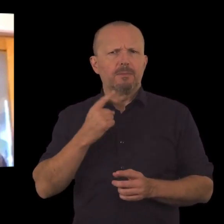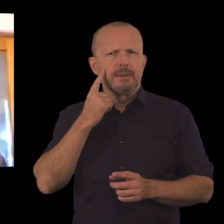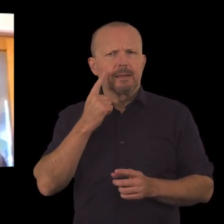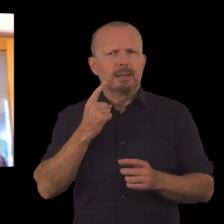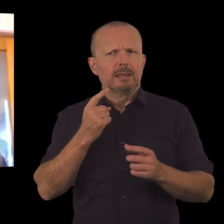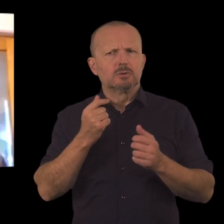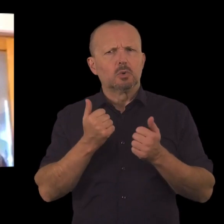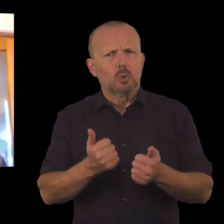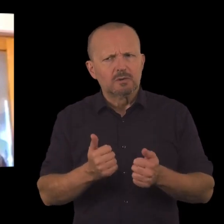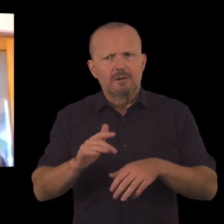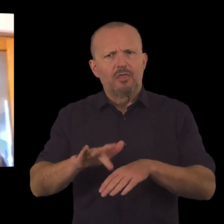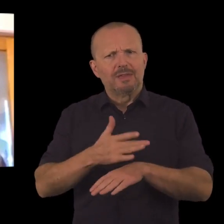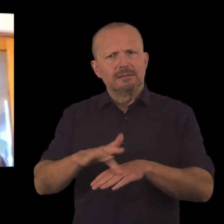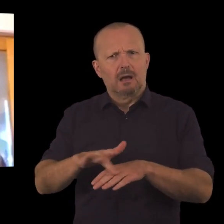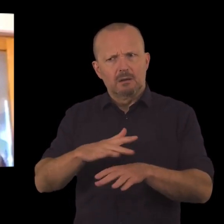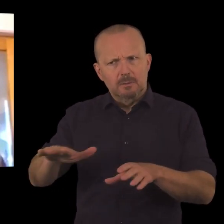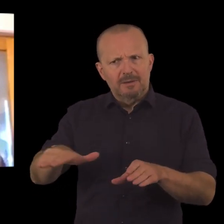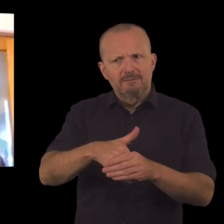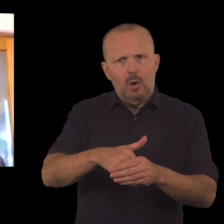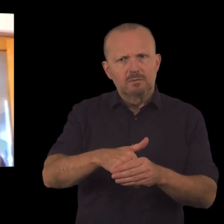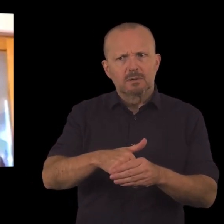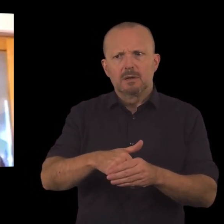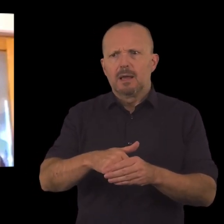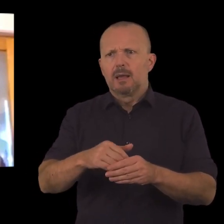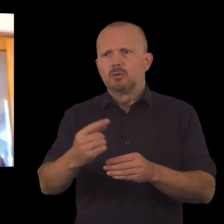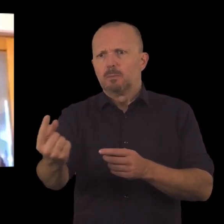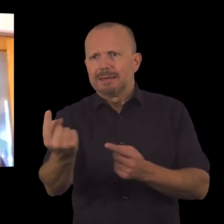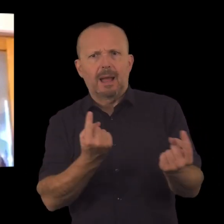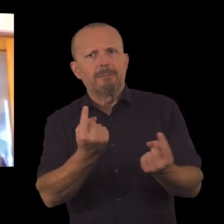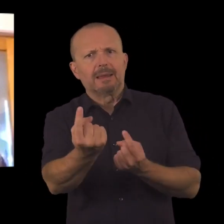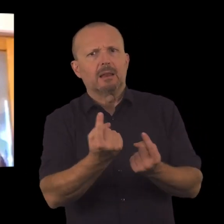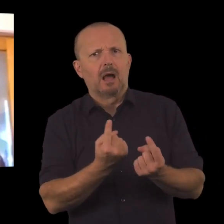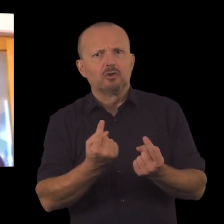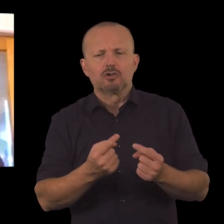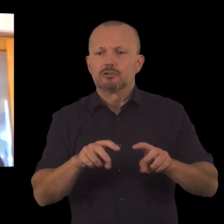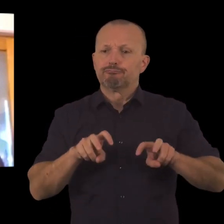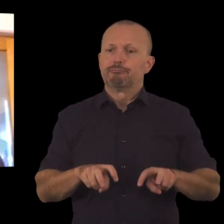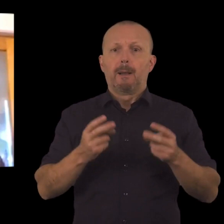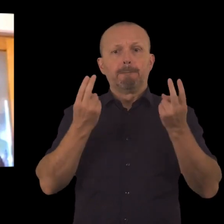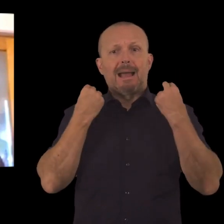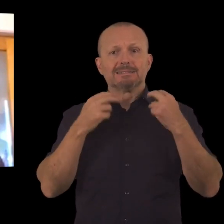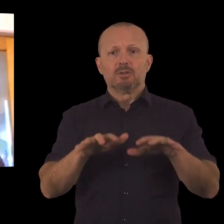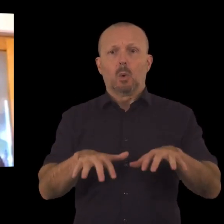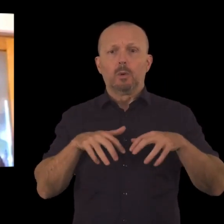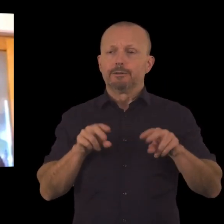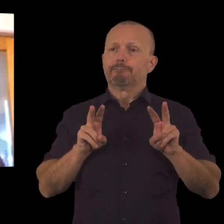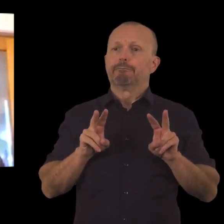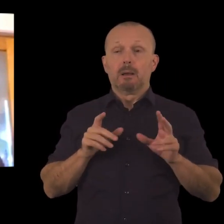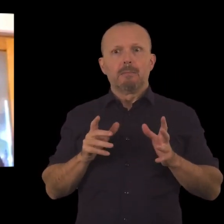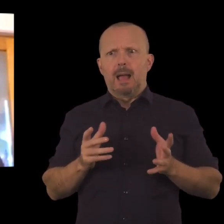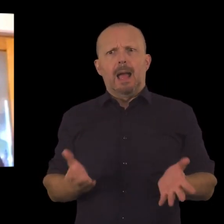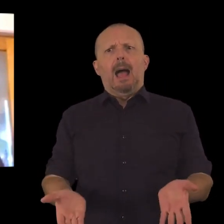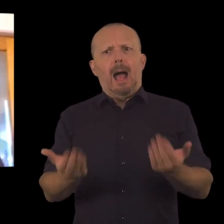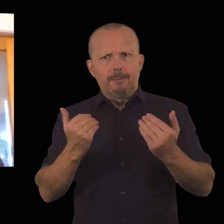think there's a good thing with theatre there and getting people involved and out of their seats. And I could see some of them would